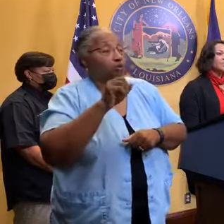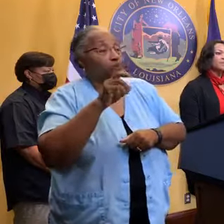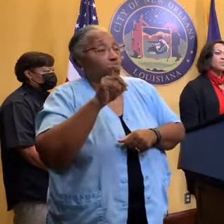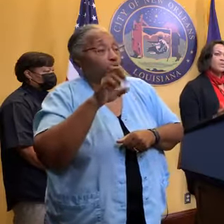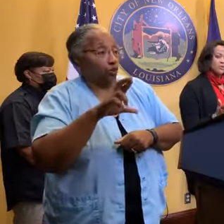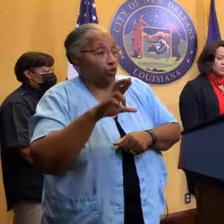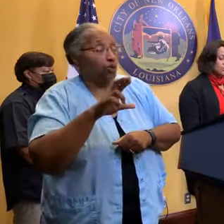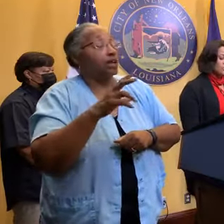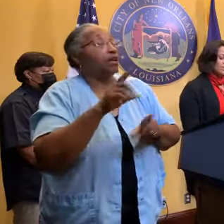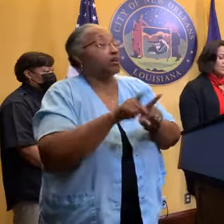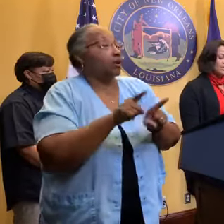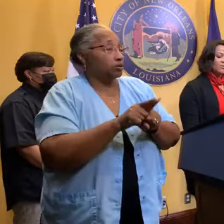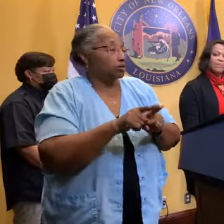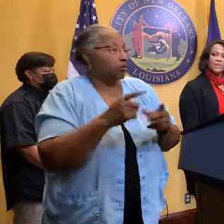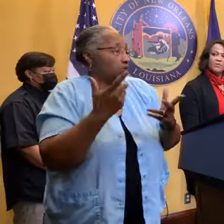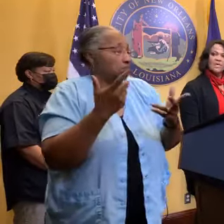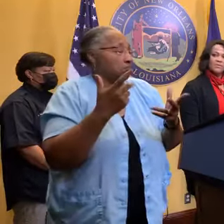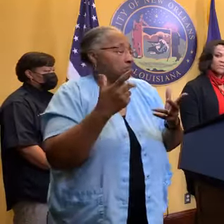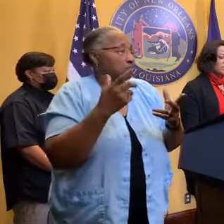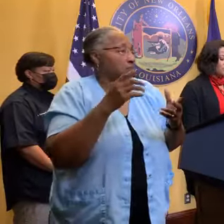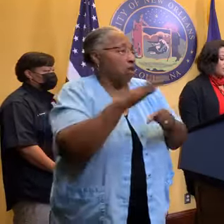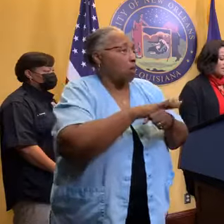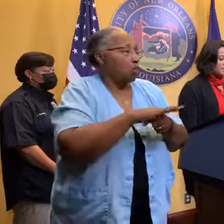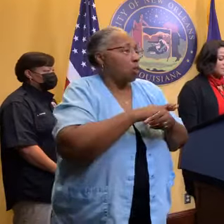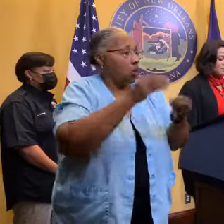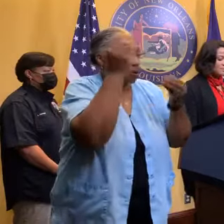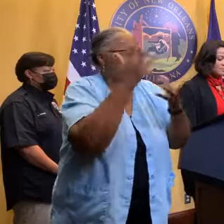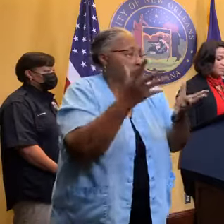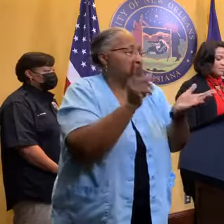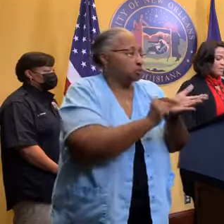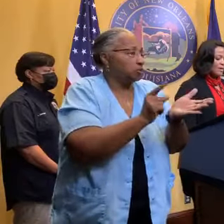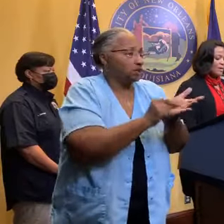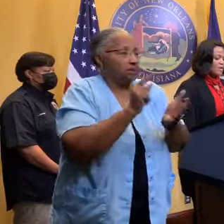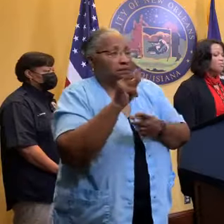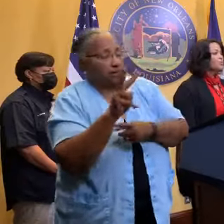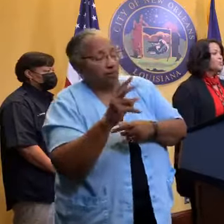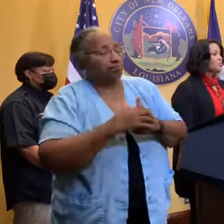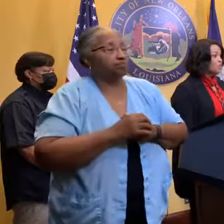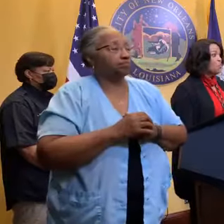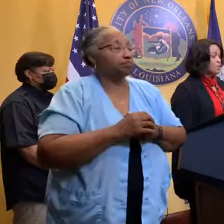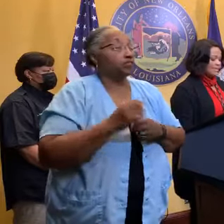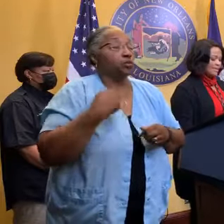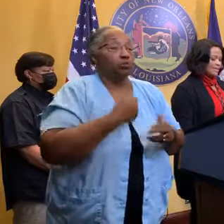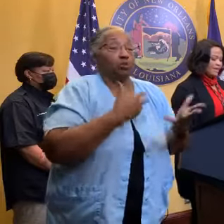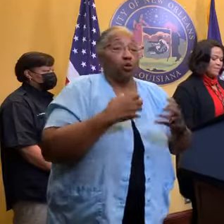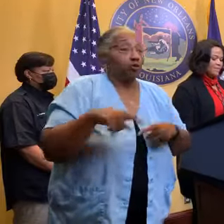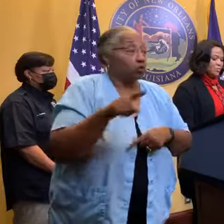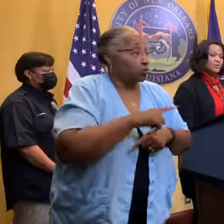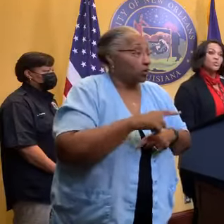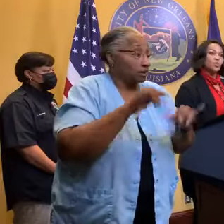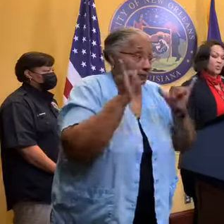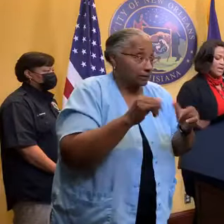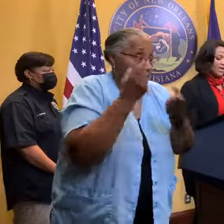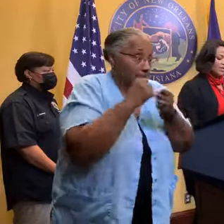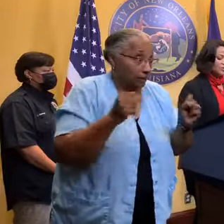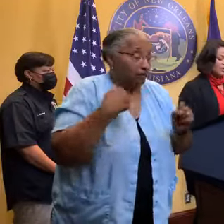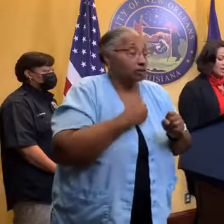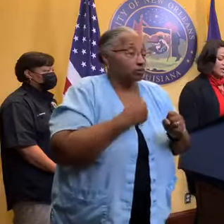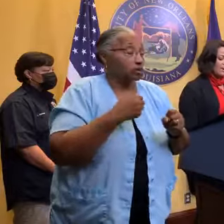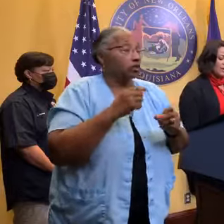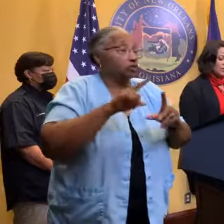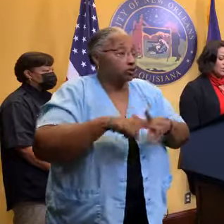with updates with the local news, media, radio, television, and newspapers. So we want you all to stay safe as we restore